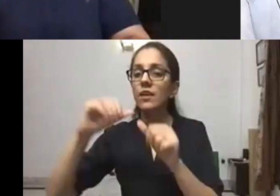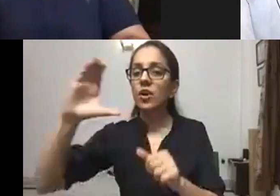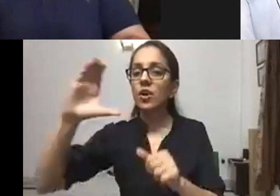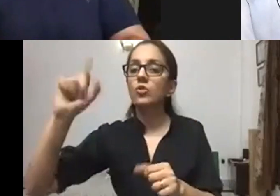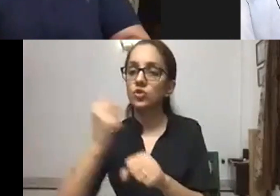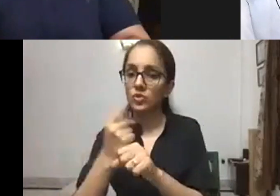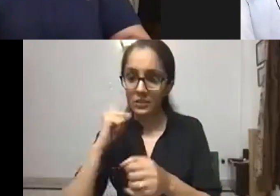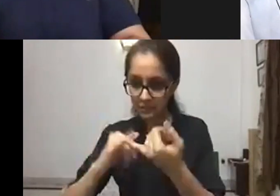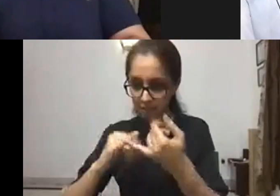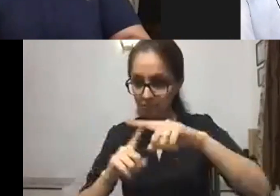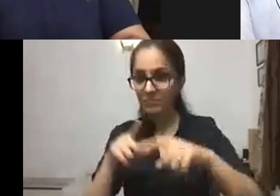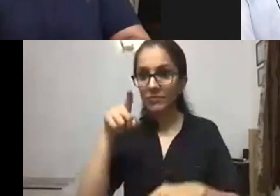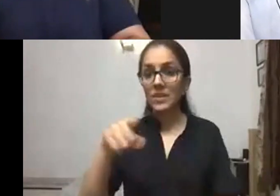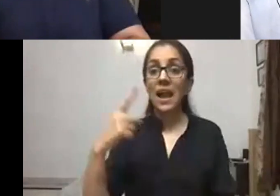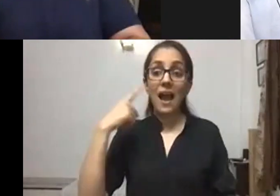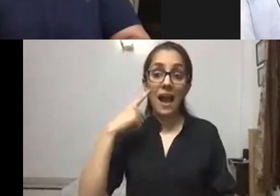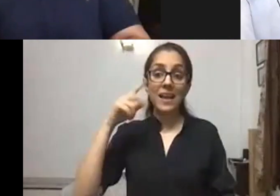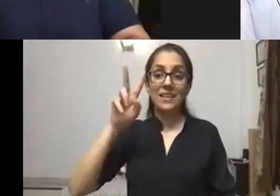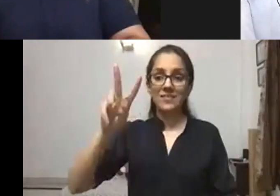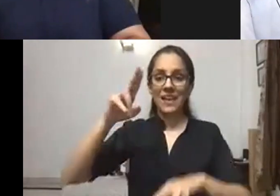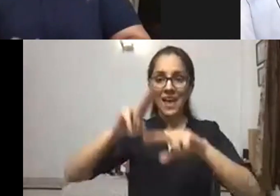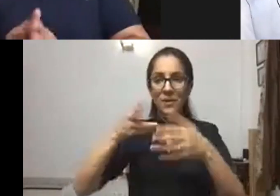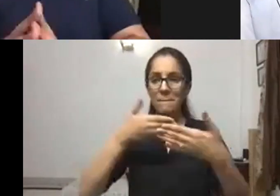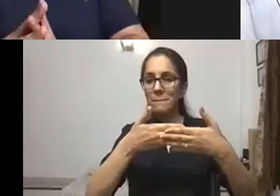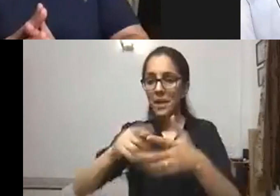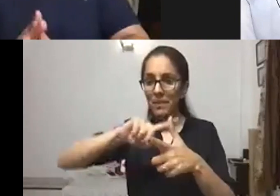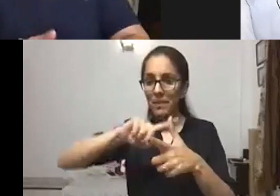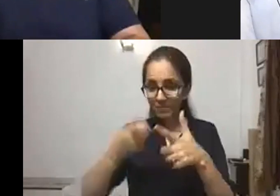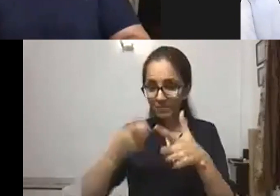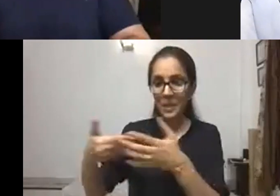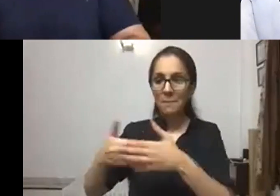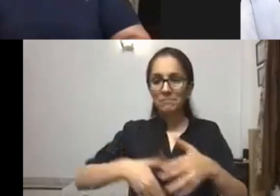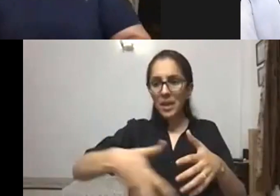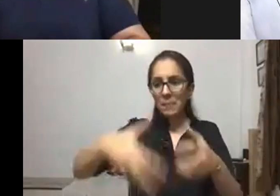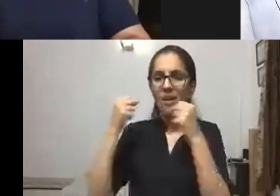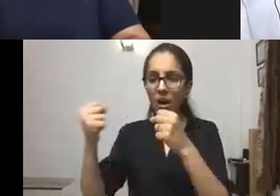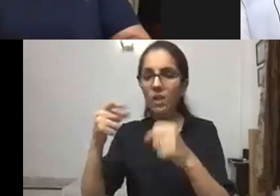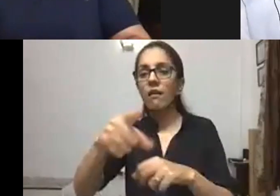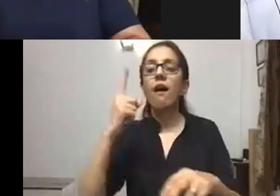I deal with IVF, that is infertility, help people get pregnant.